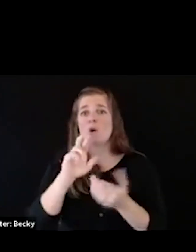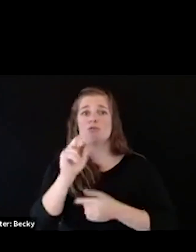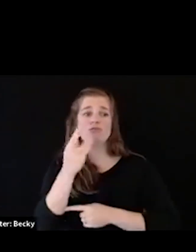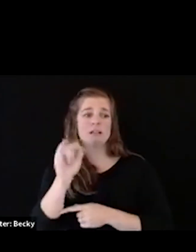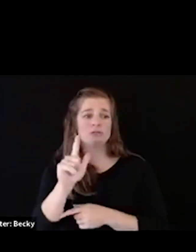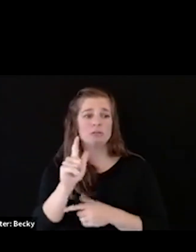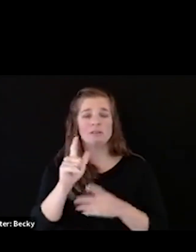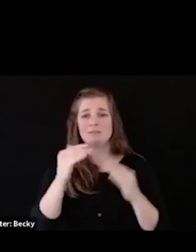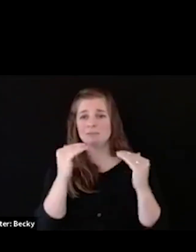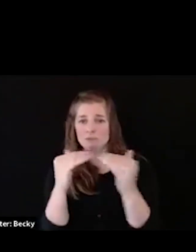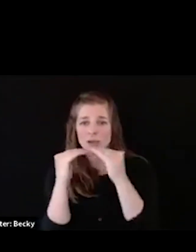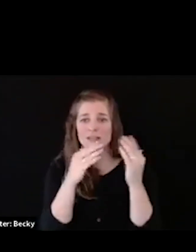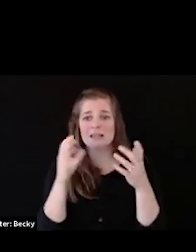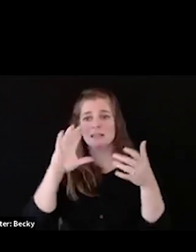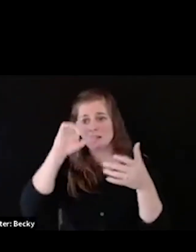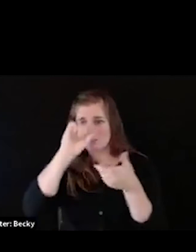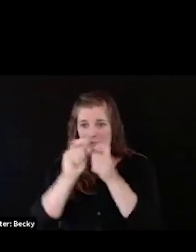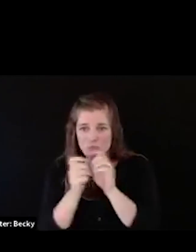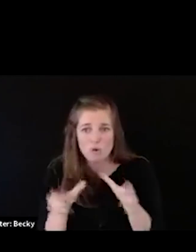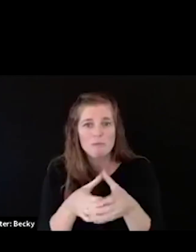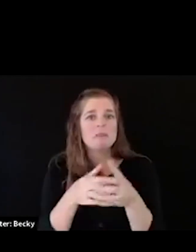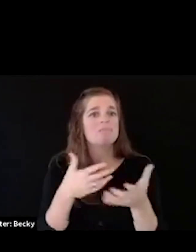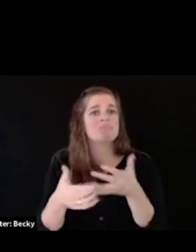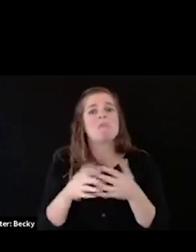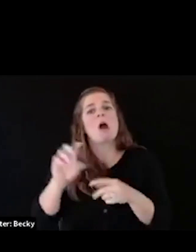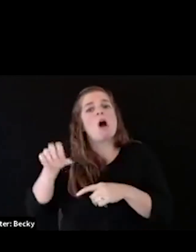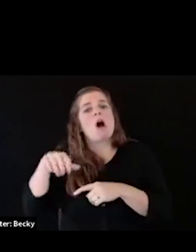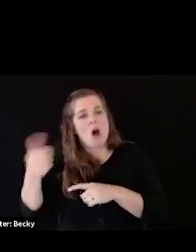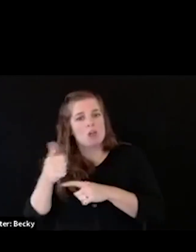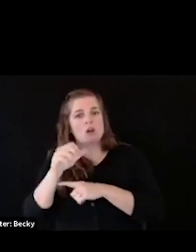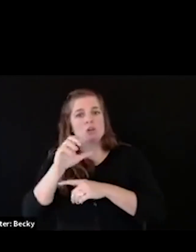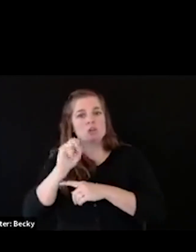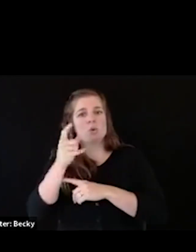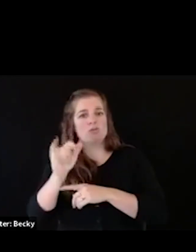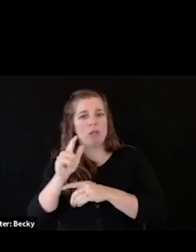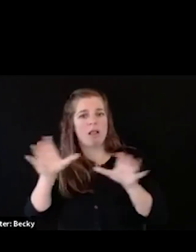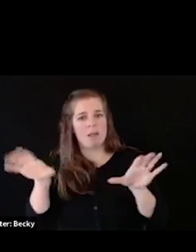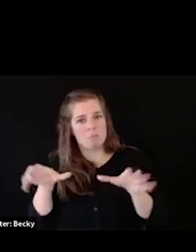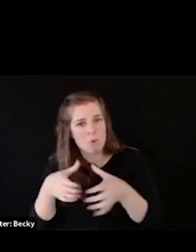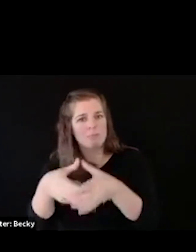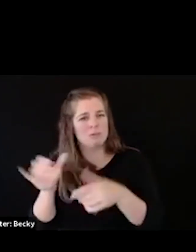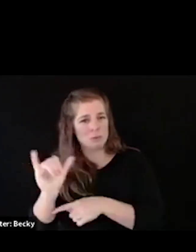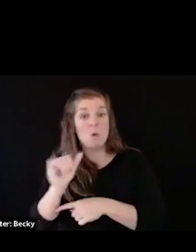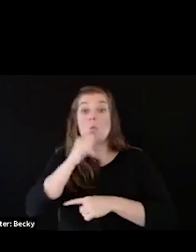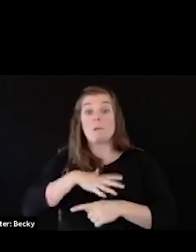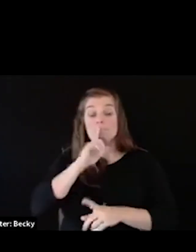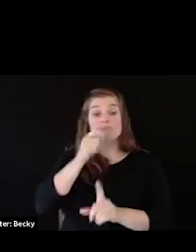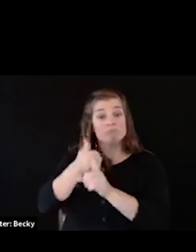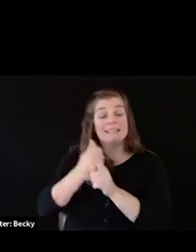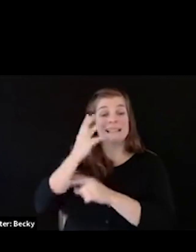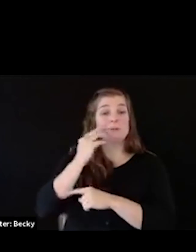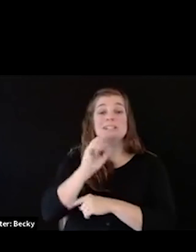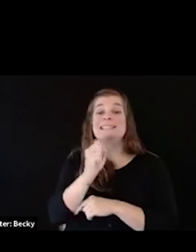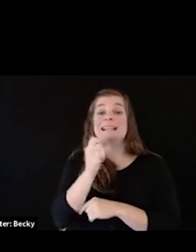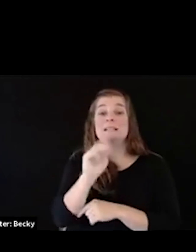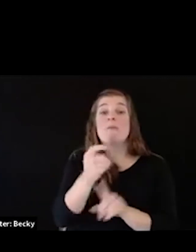or the anti-war movement and various other progressive social movements of that era, women who had been experiencing sexism on the part of men, that they